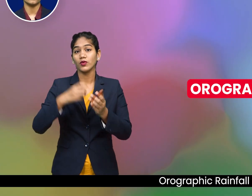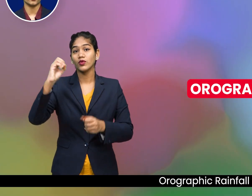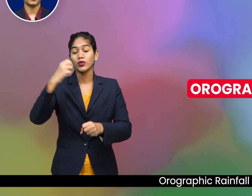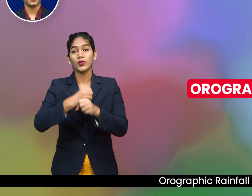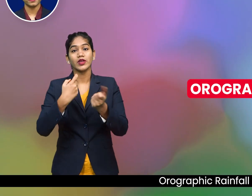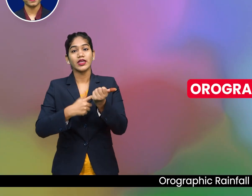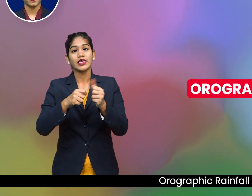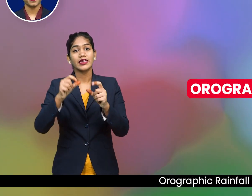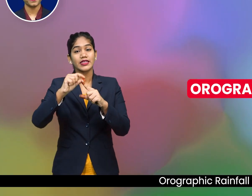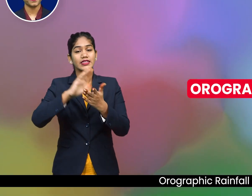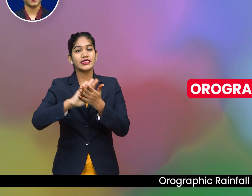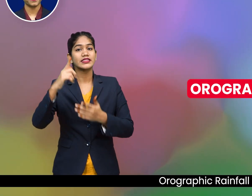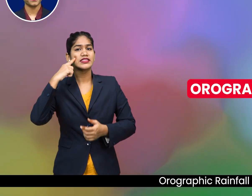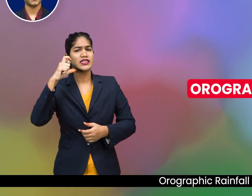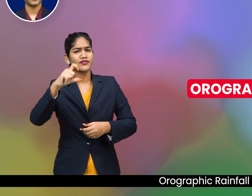orographic rainfall,